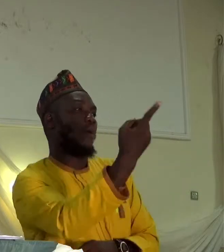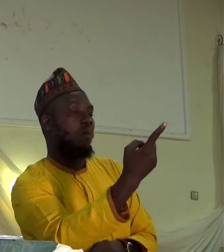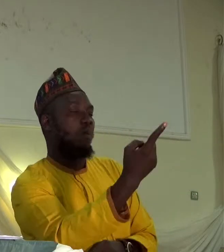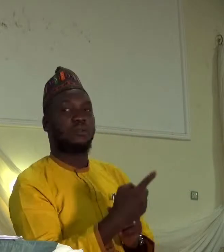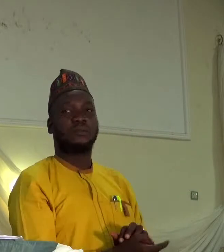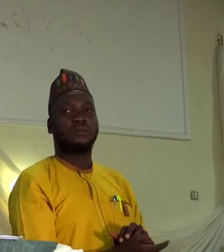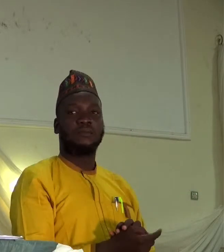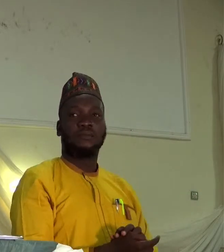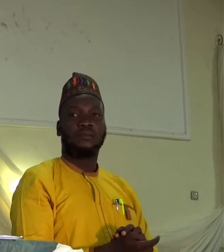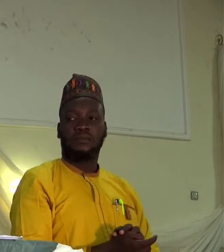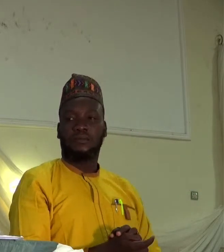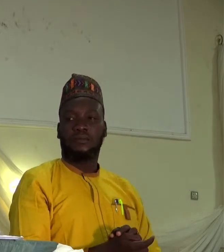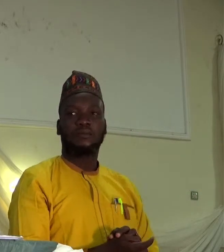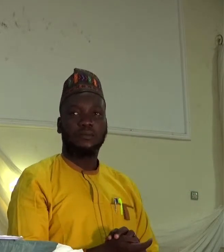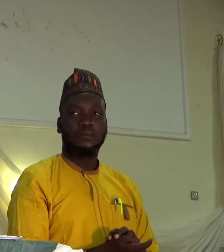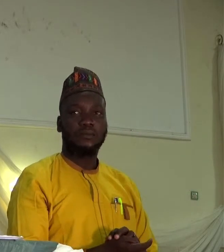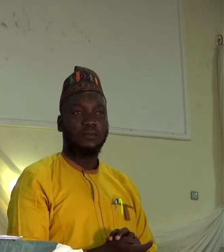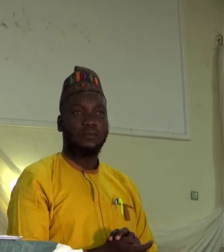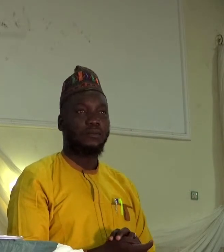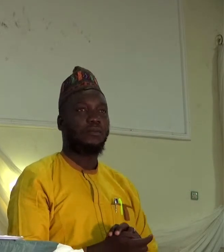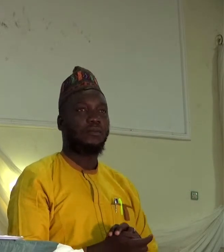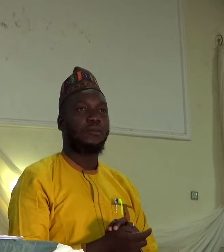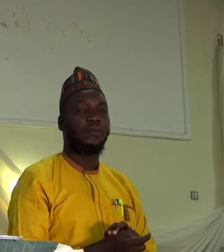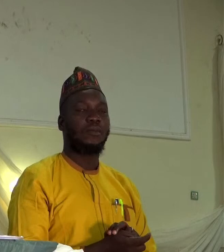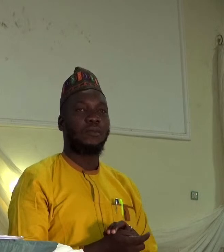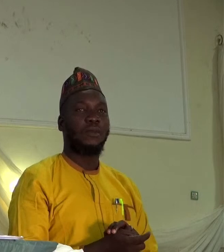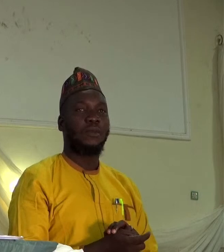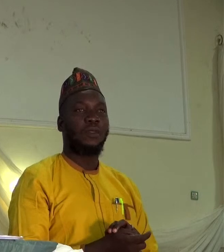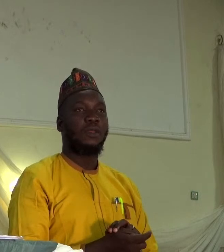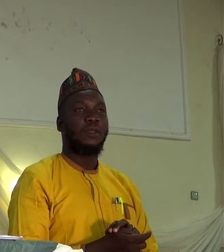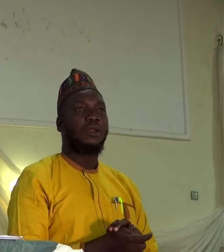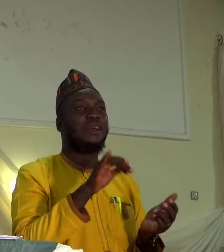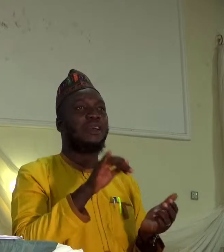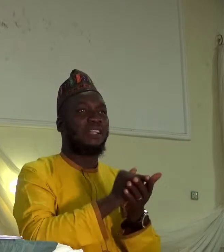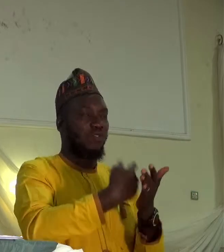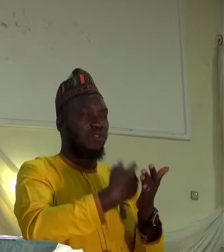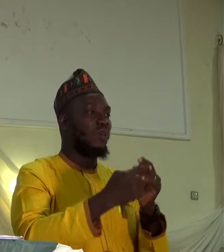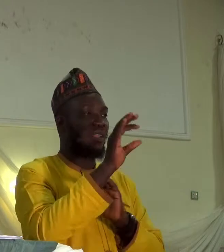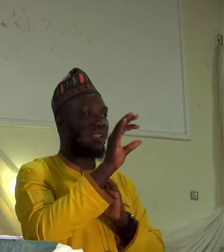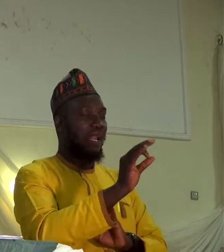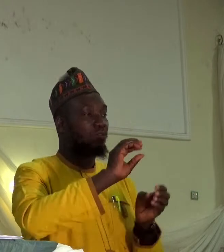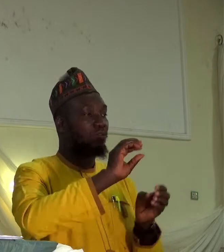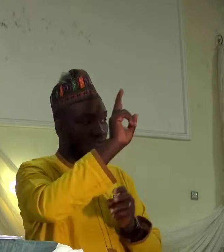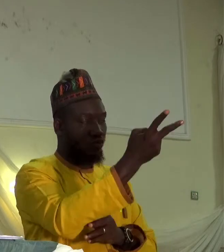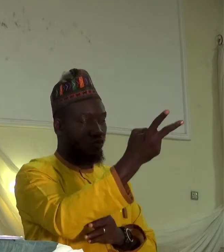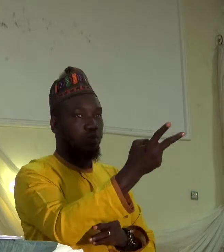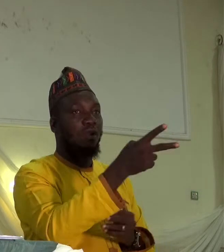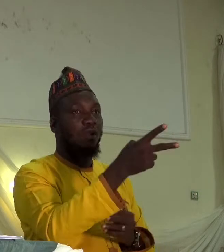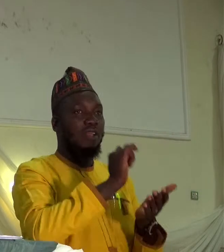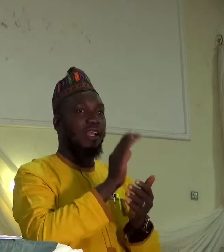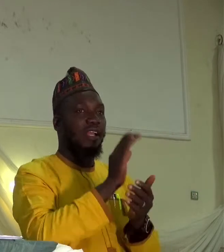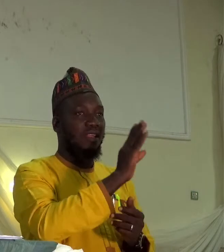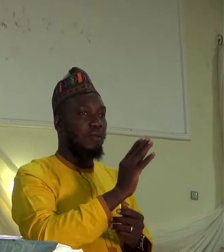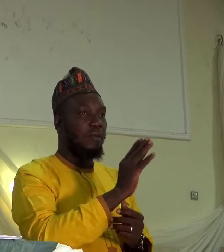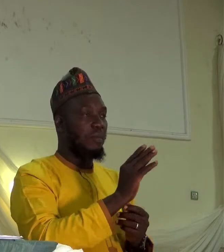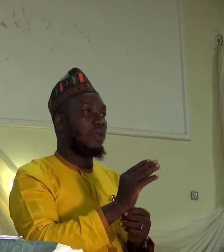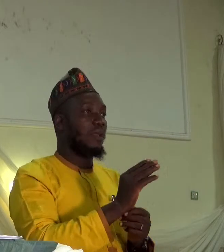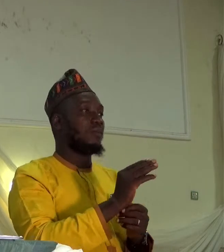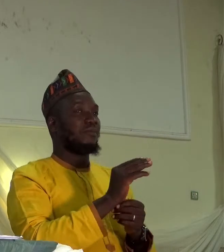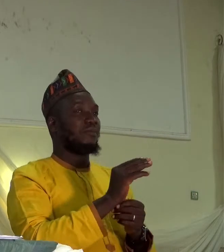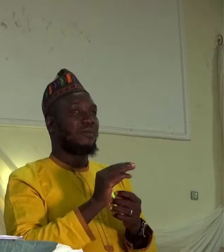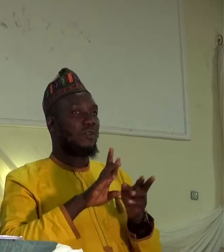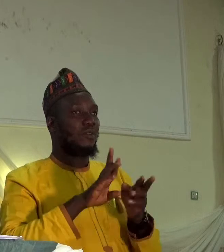grand designer that perfectly designed and brought the cosmos into existence. That is Allah subhanahu wa ta'ala. Two, that there should be peaceful coexistence between you and